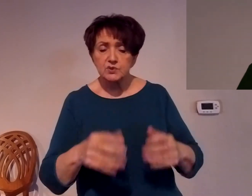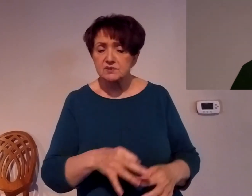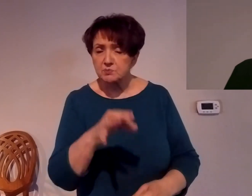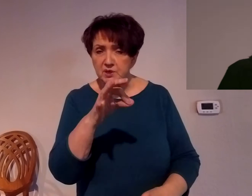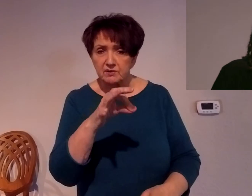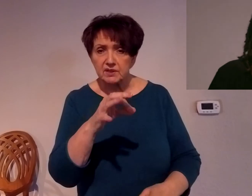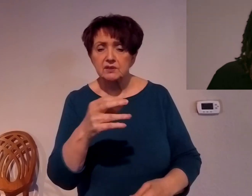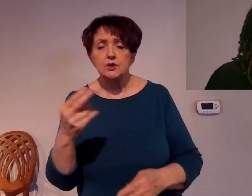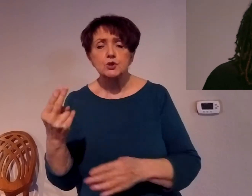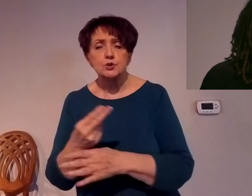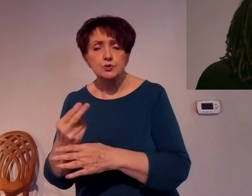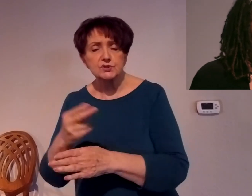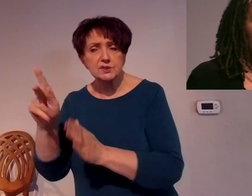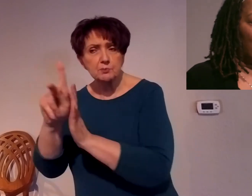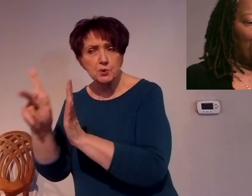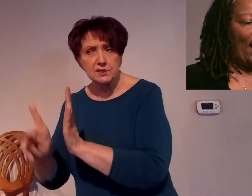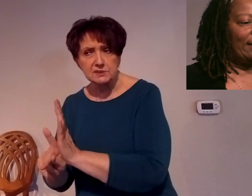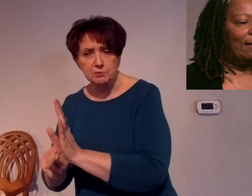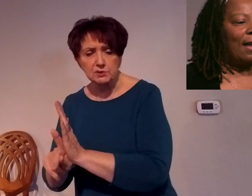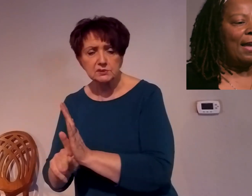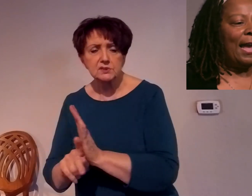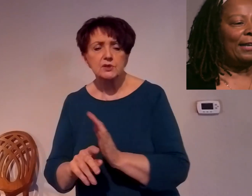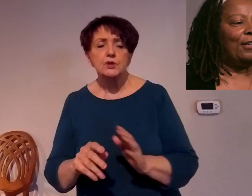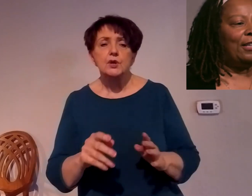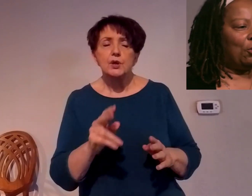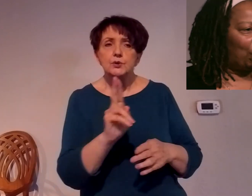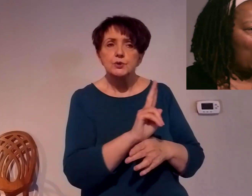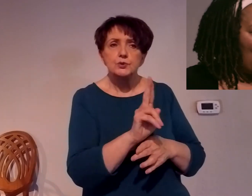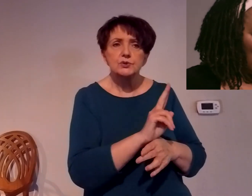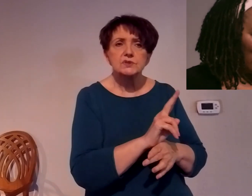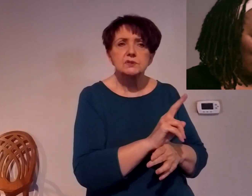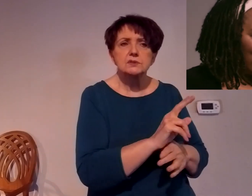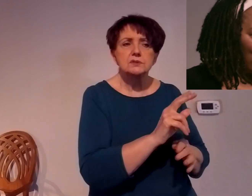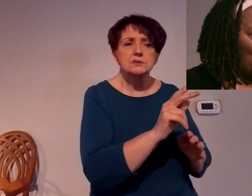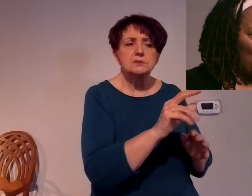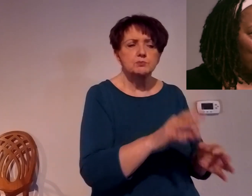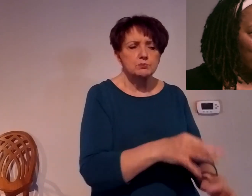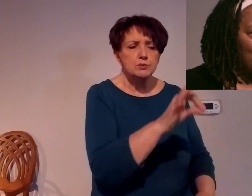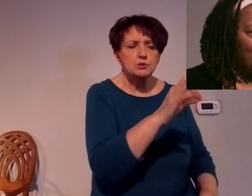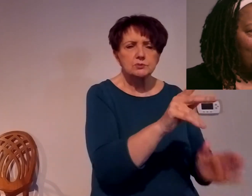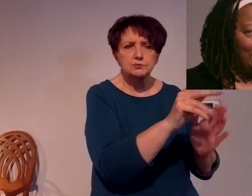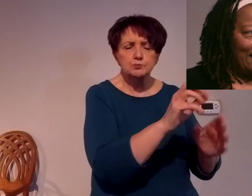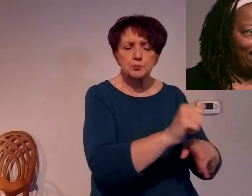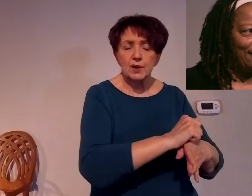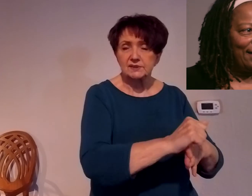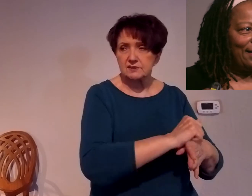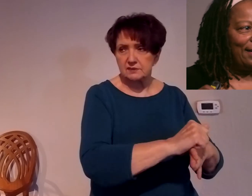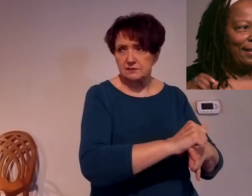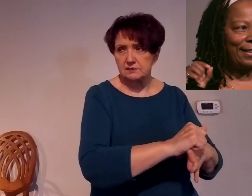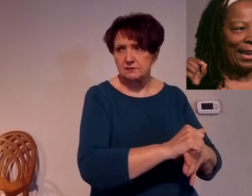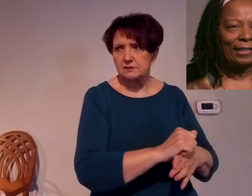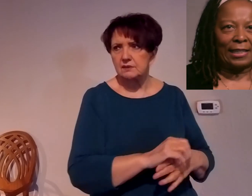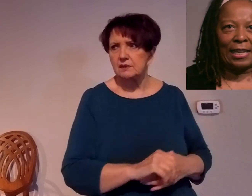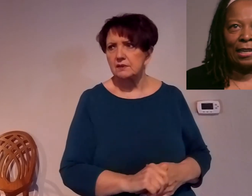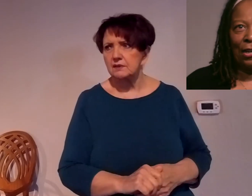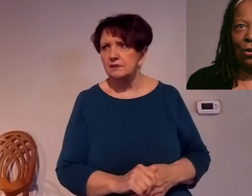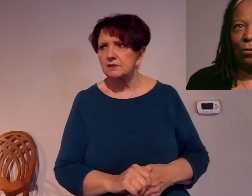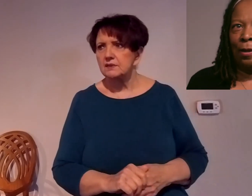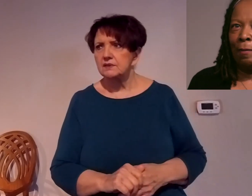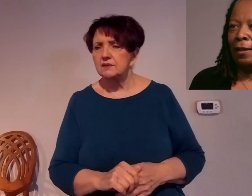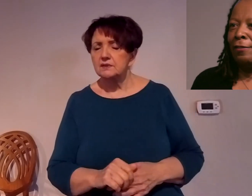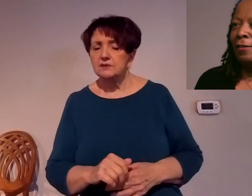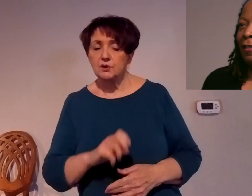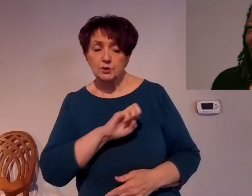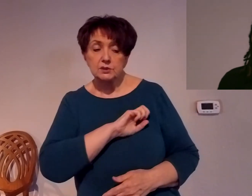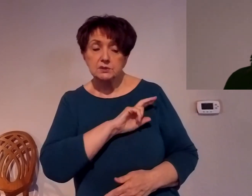spiritual principle, and using spiritual practice. And in this quote, Ernest Holmes says, daily,